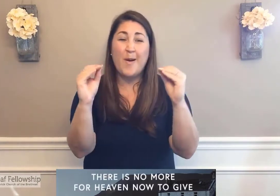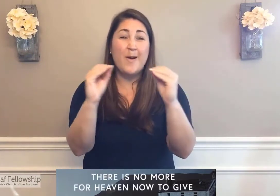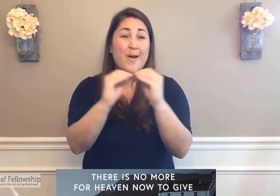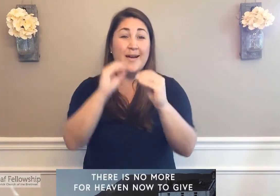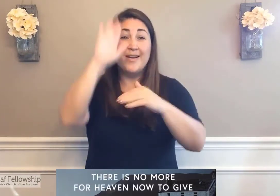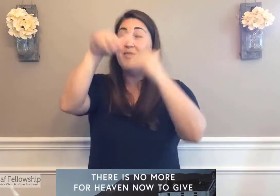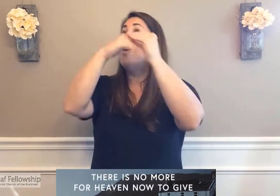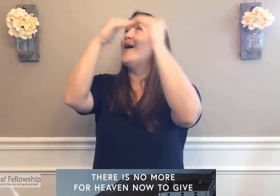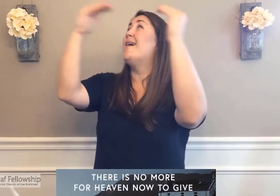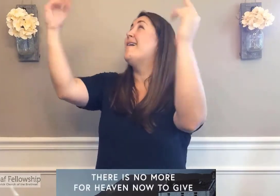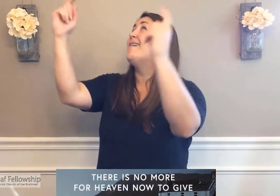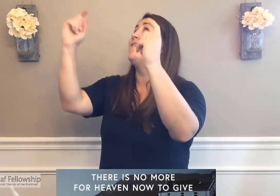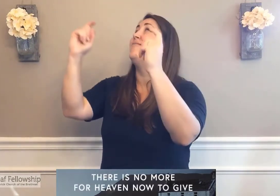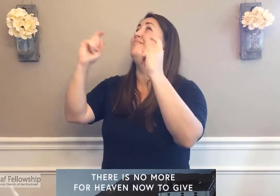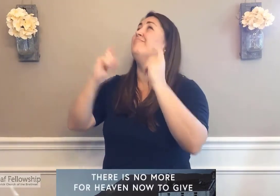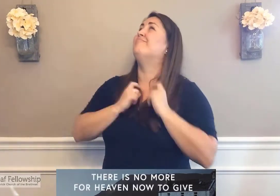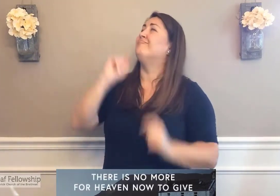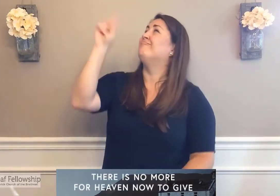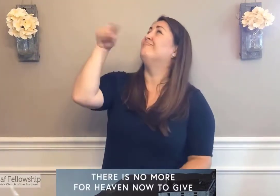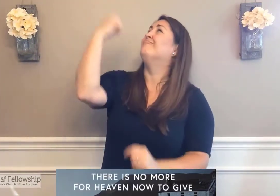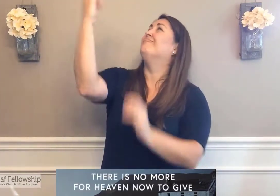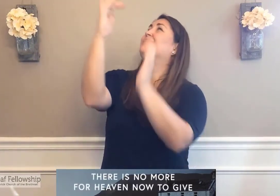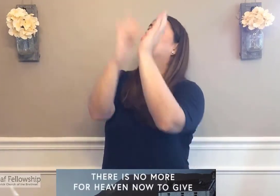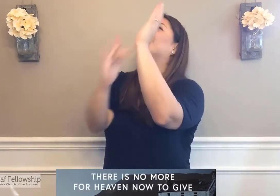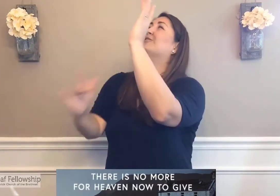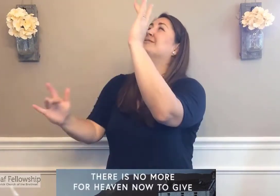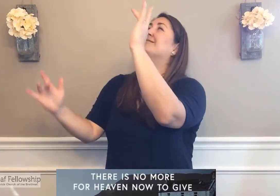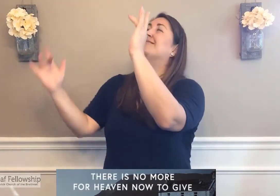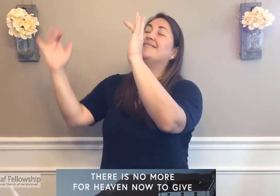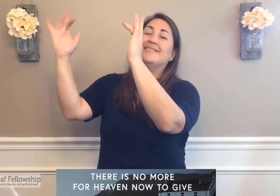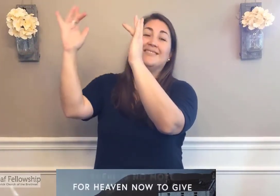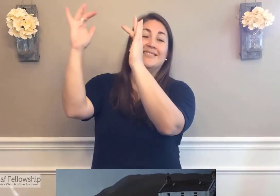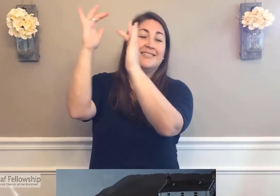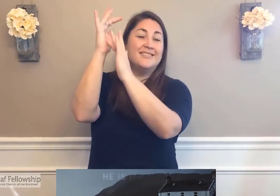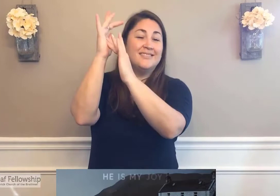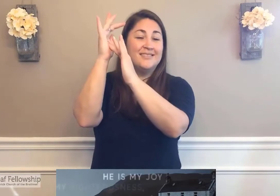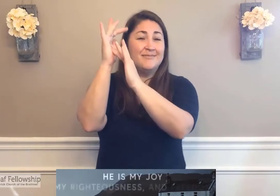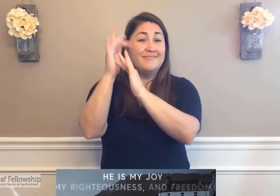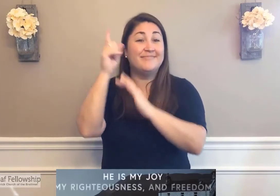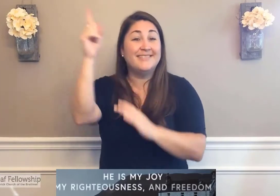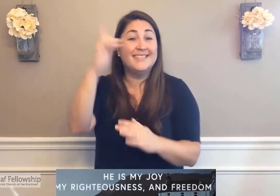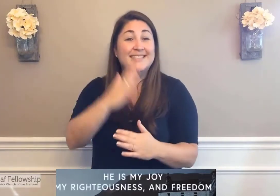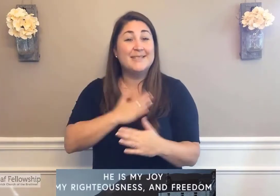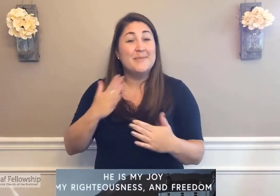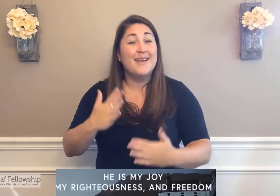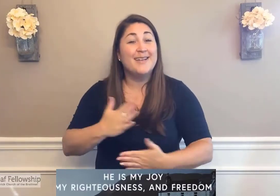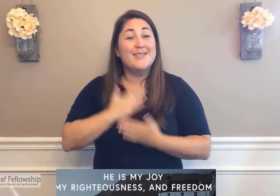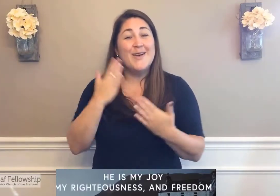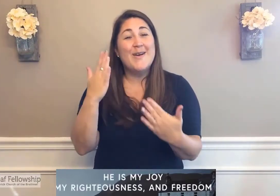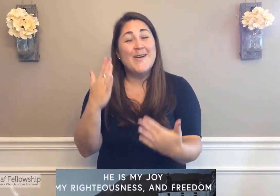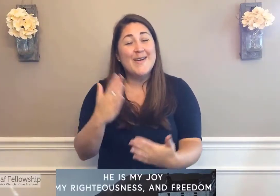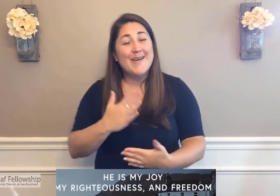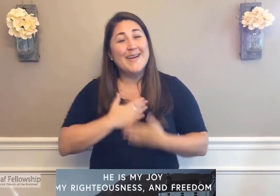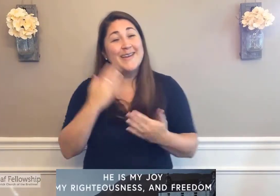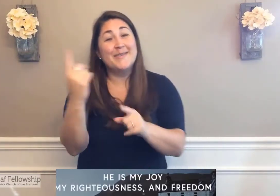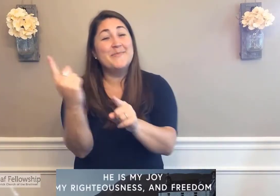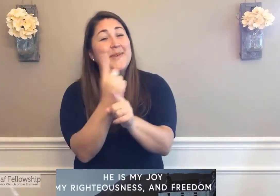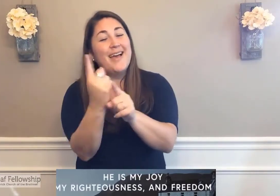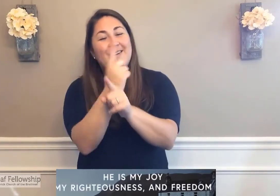more for heaven now to give. He is my joy,